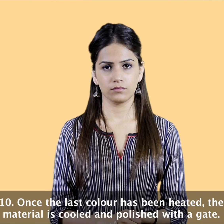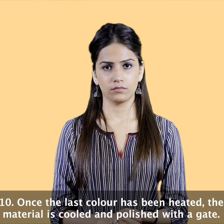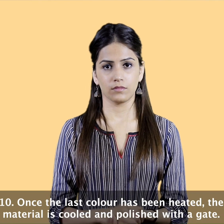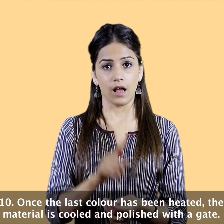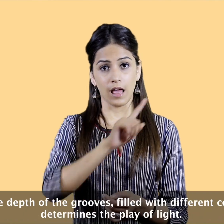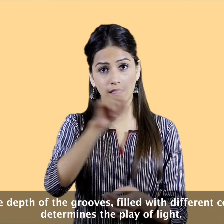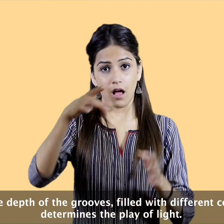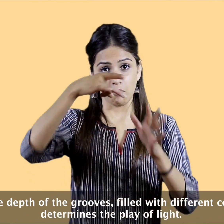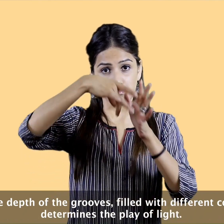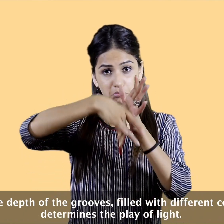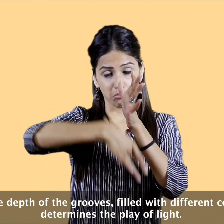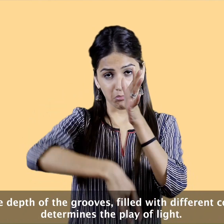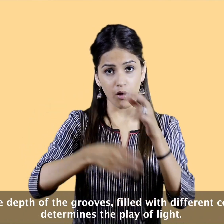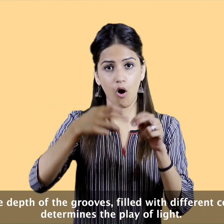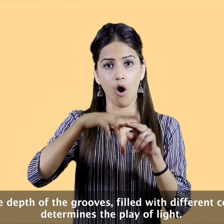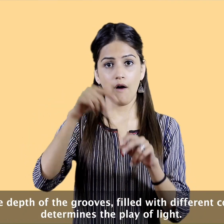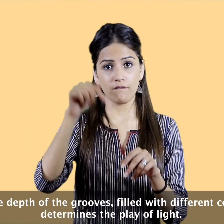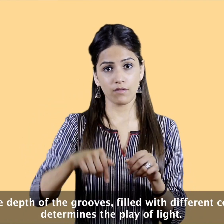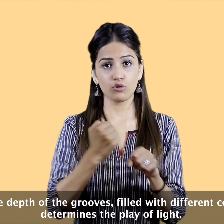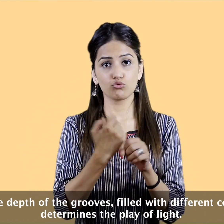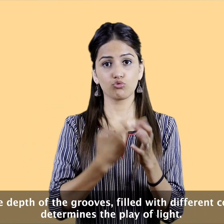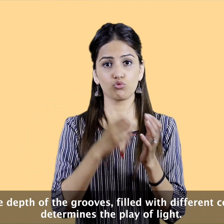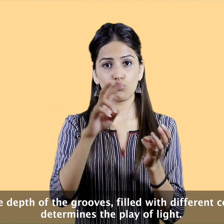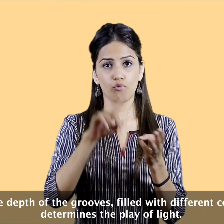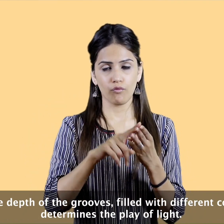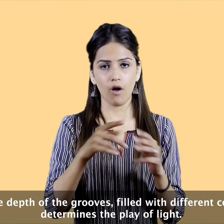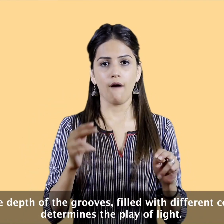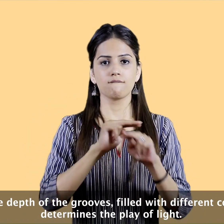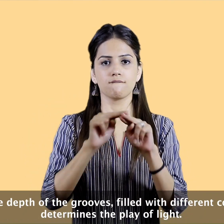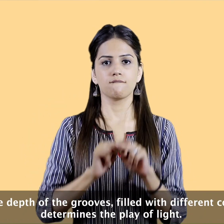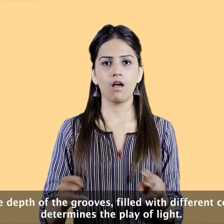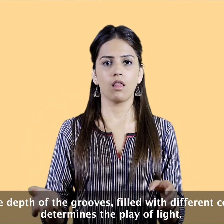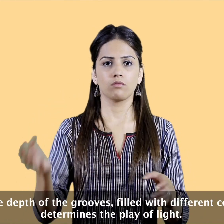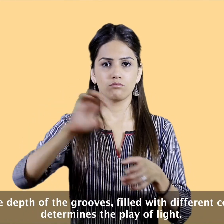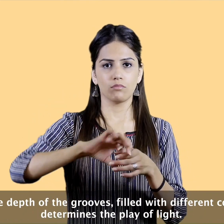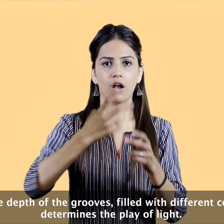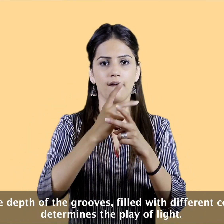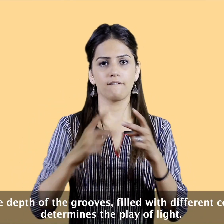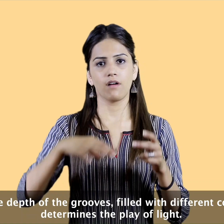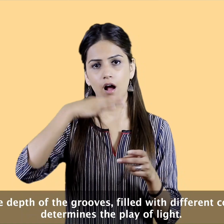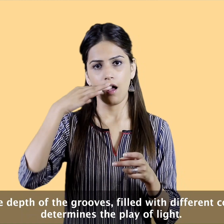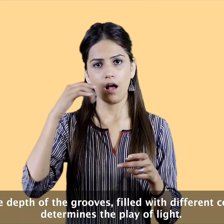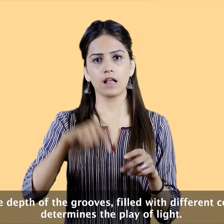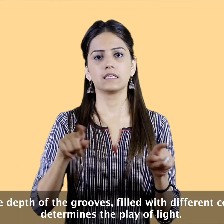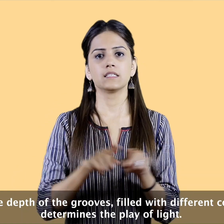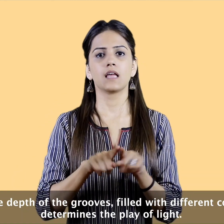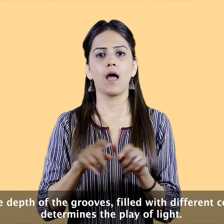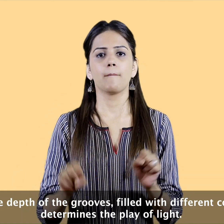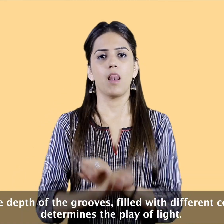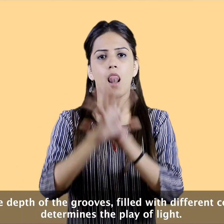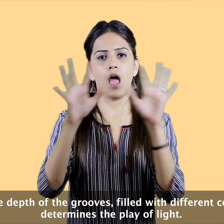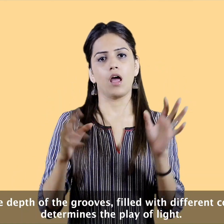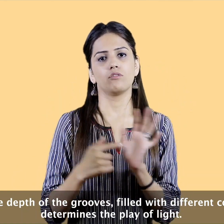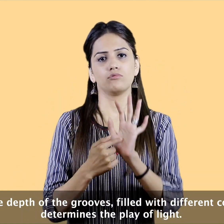The depth of the grooves filled with different colors determines the play of light.